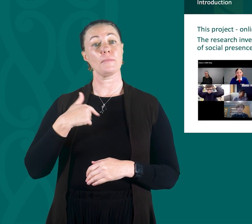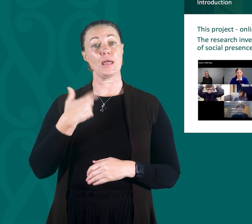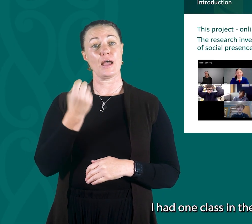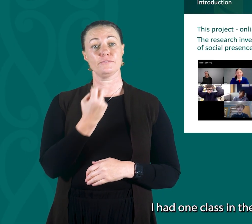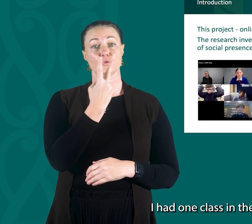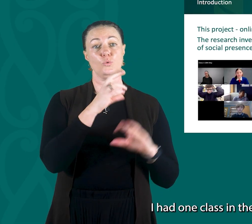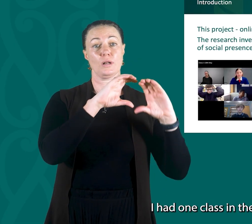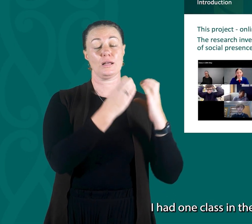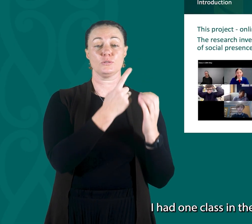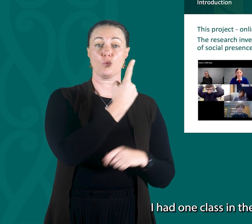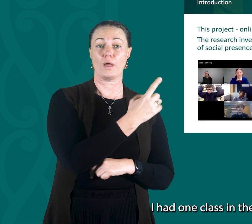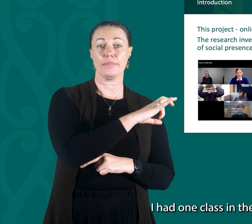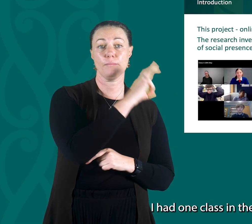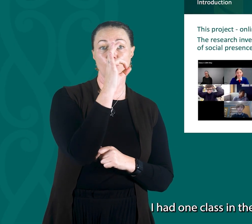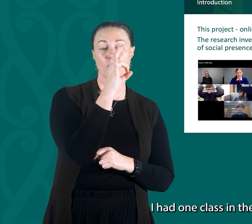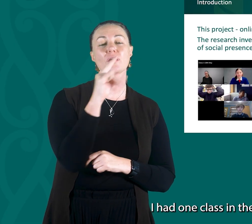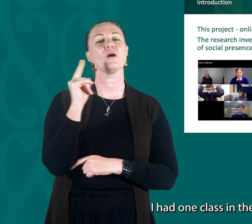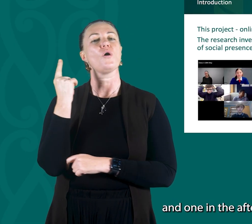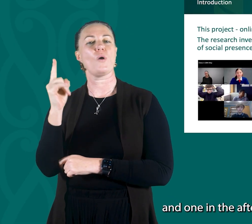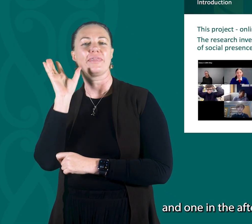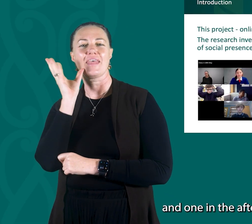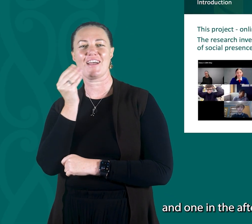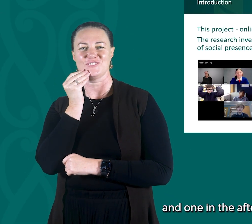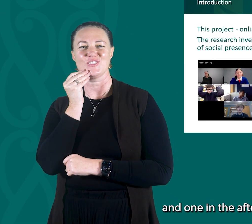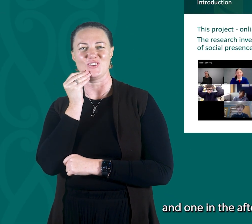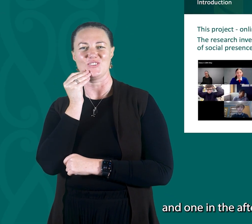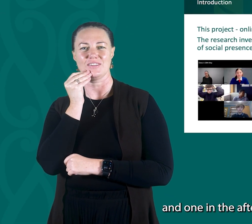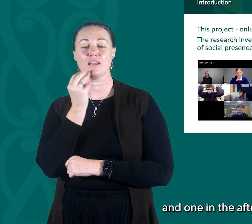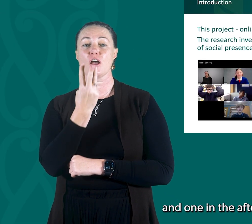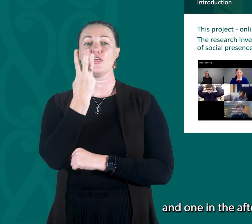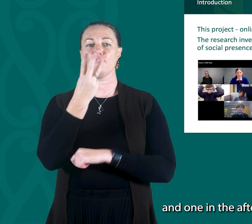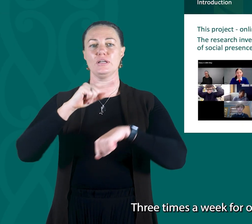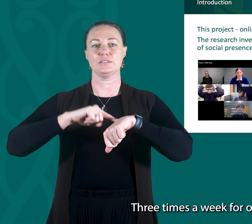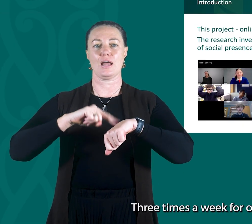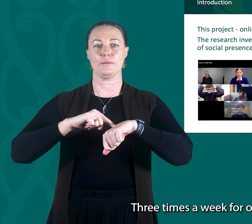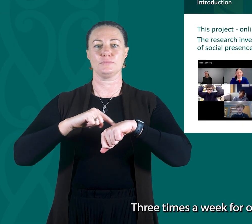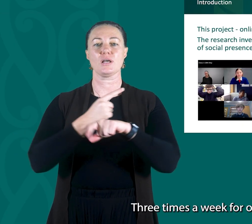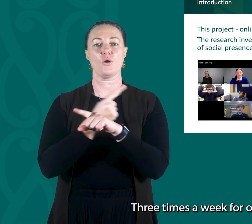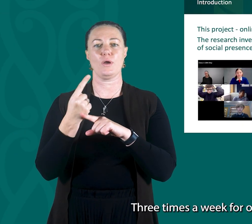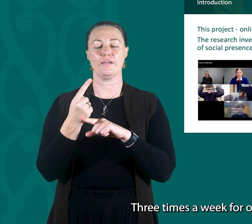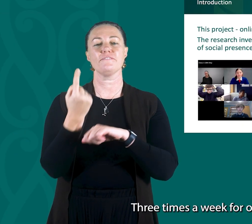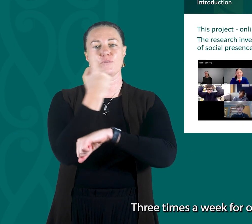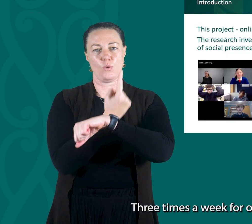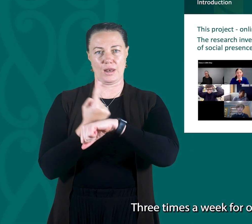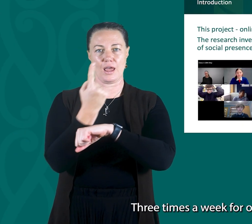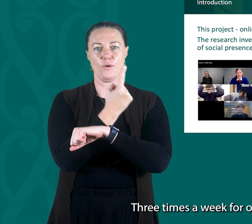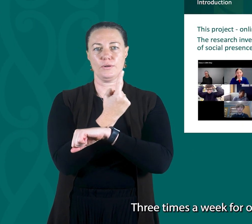I had 1 class in the morning and 1 in the afternoon, 3 times a week, for 1 hour